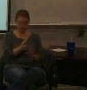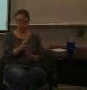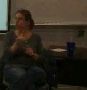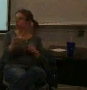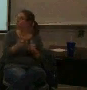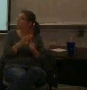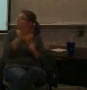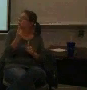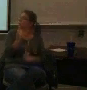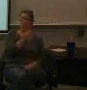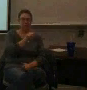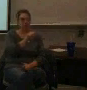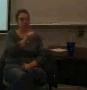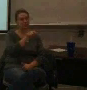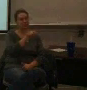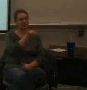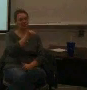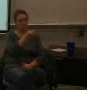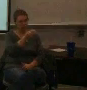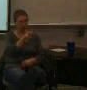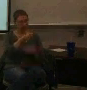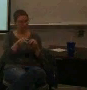So the first one is saline lakes.